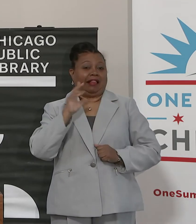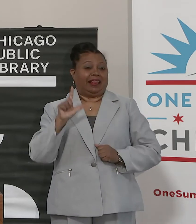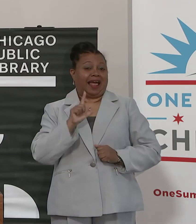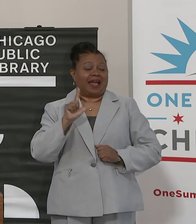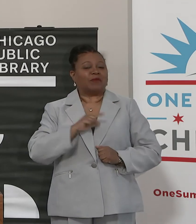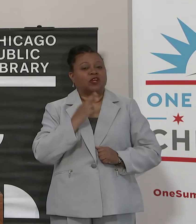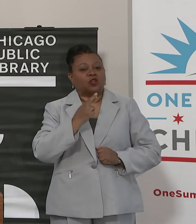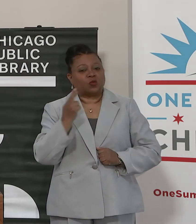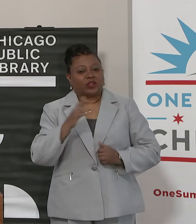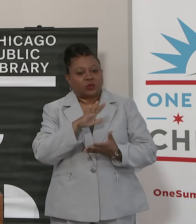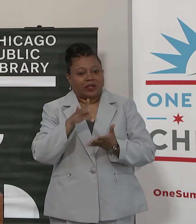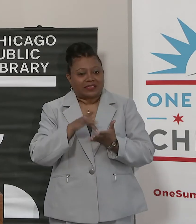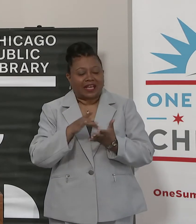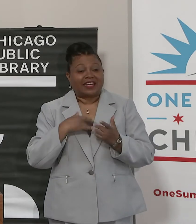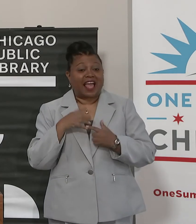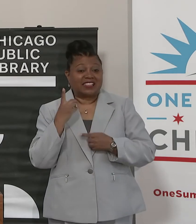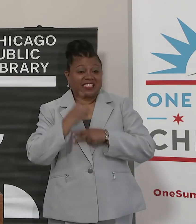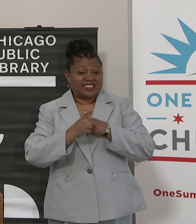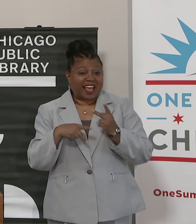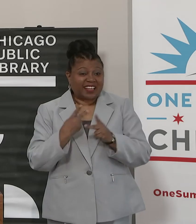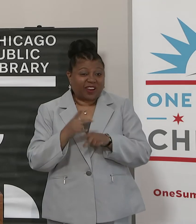a resource center, and it has a daycare.